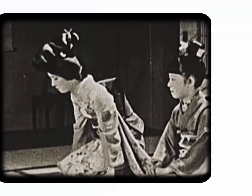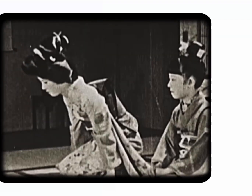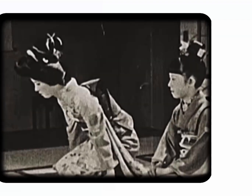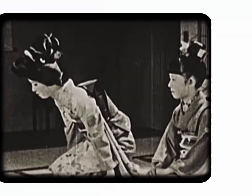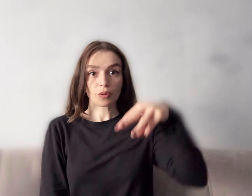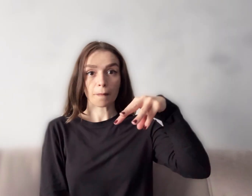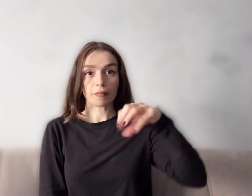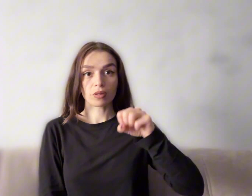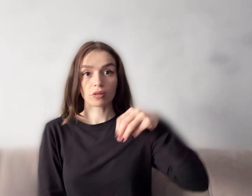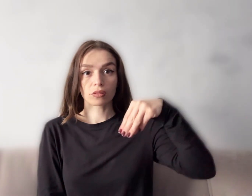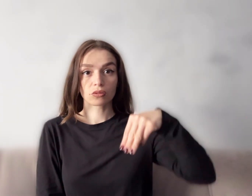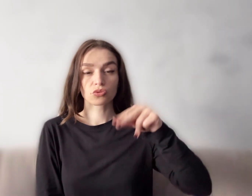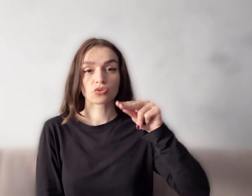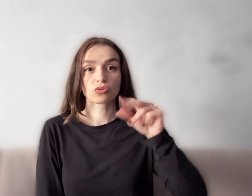chanoyu.